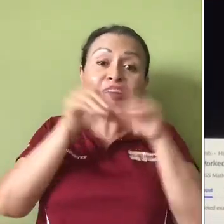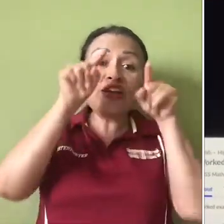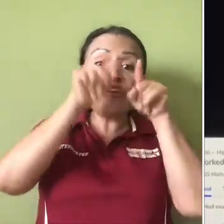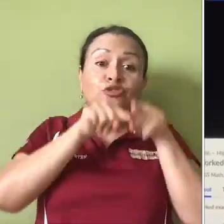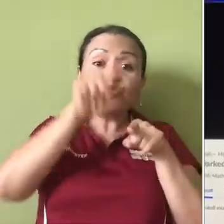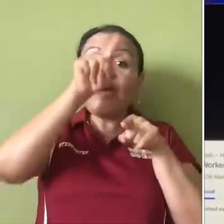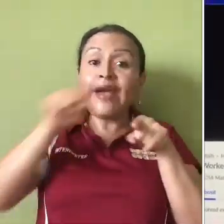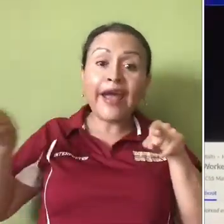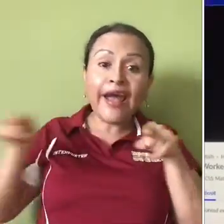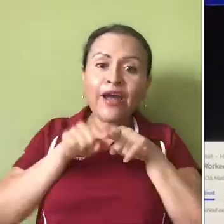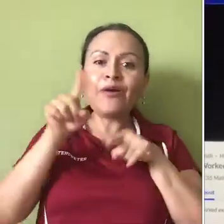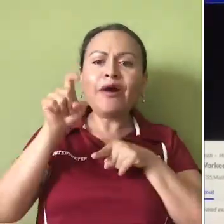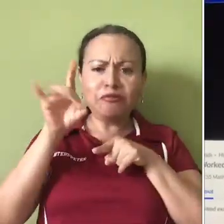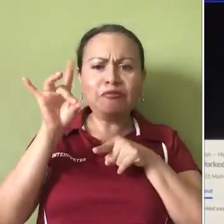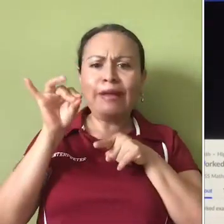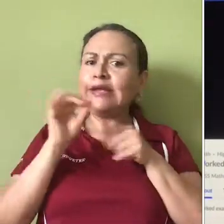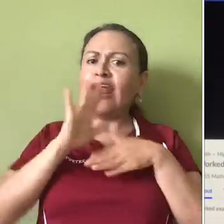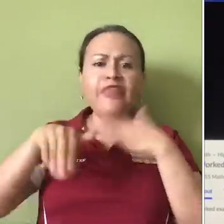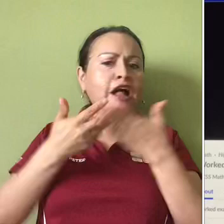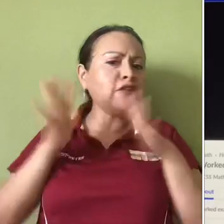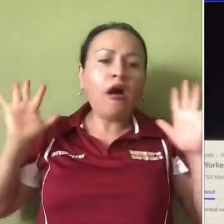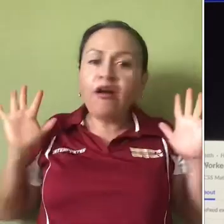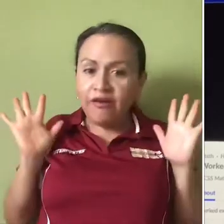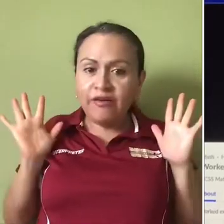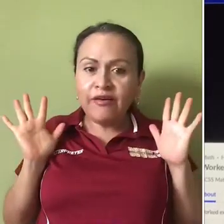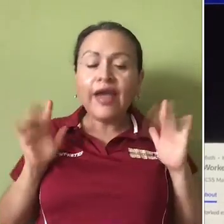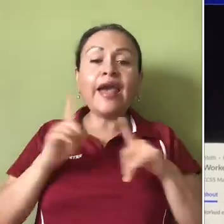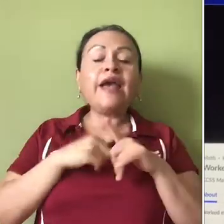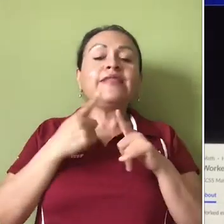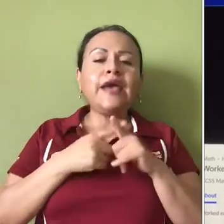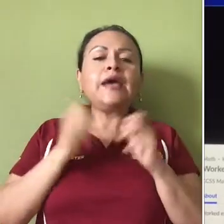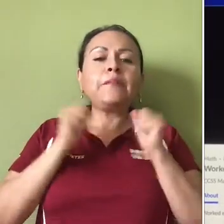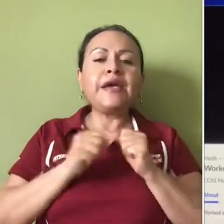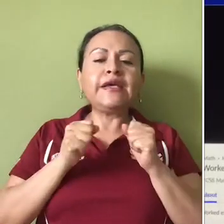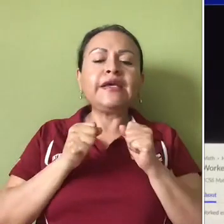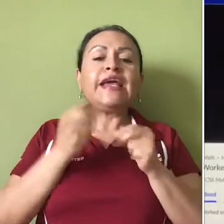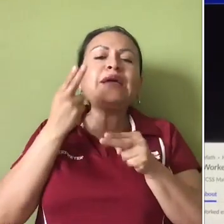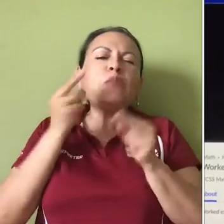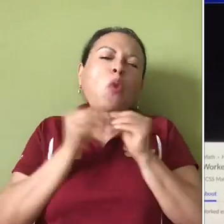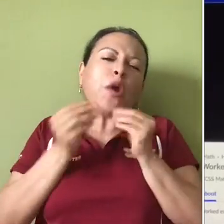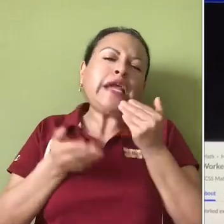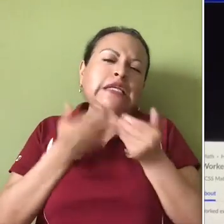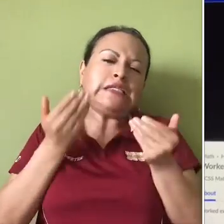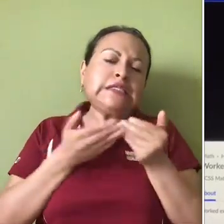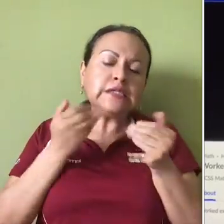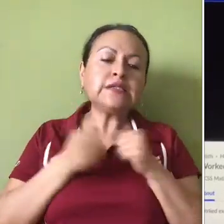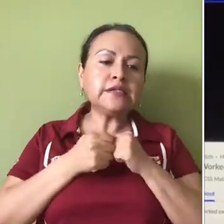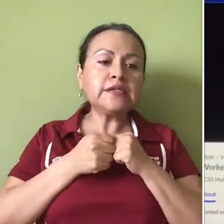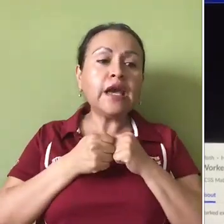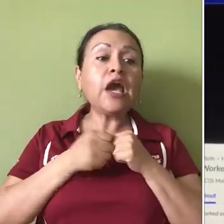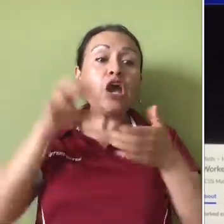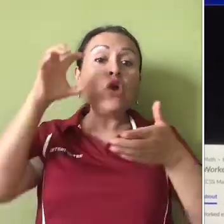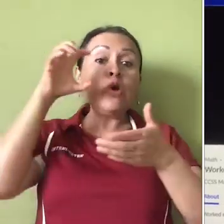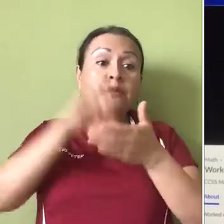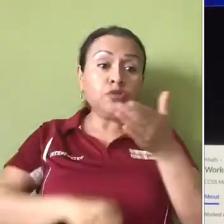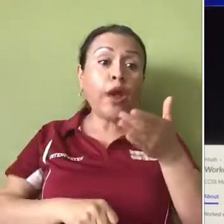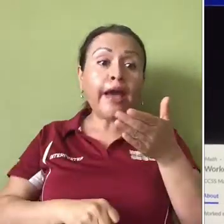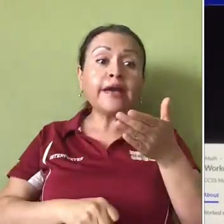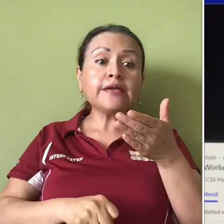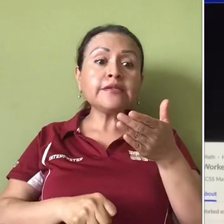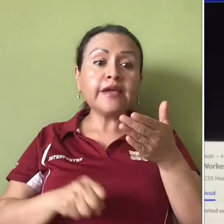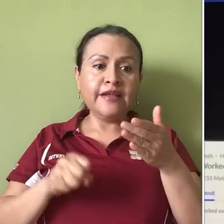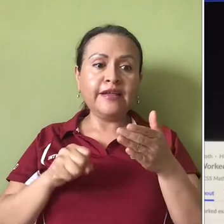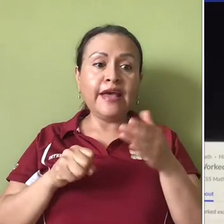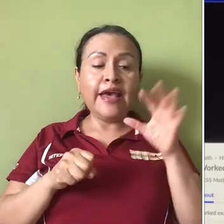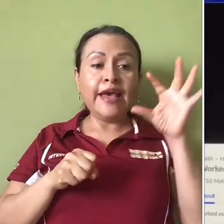up to 180 degrees. That's all we're doing over here. And so let's see if we can simplify this a little bit. So if we subtract, so these two